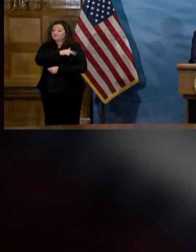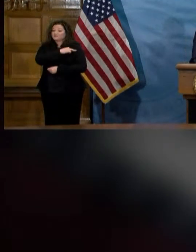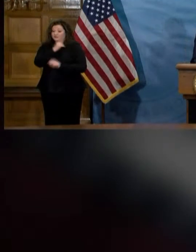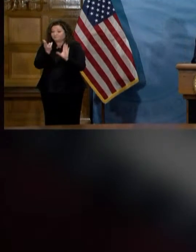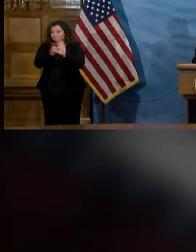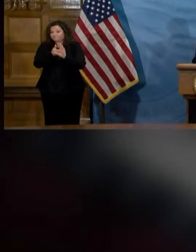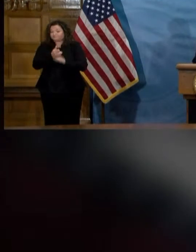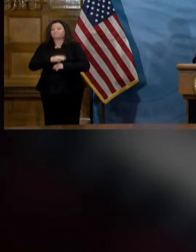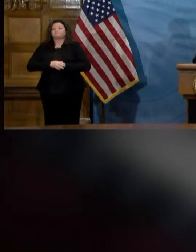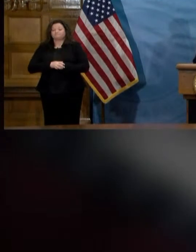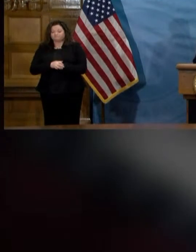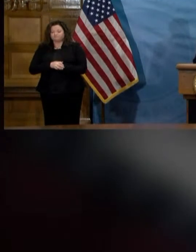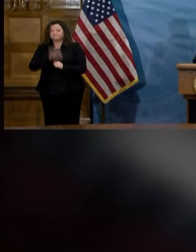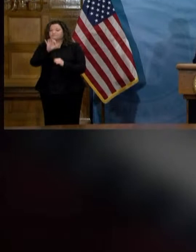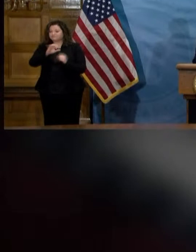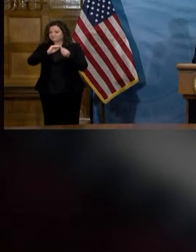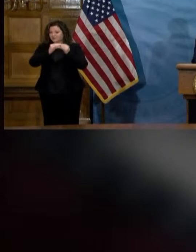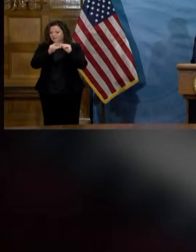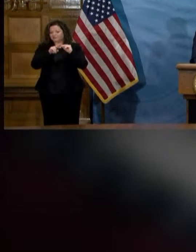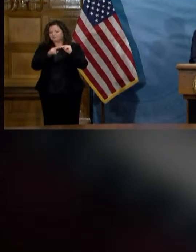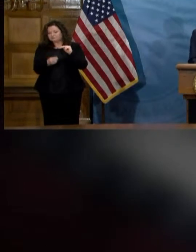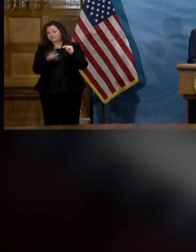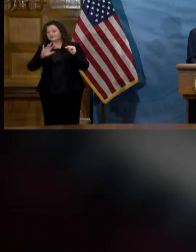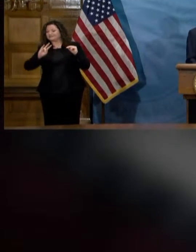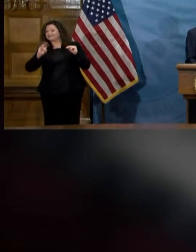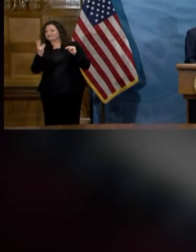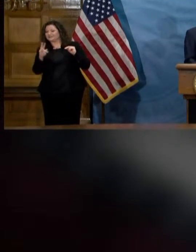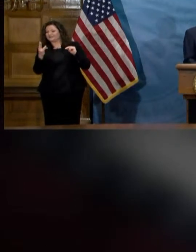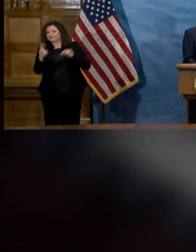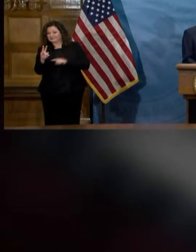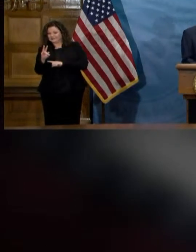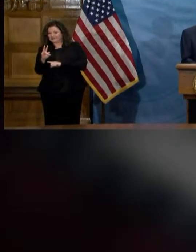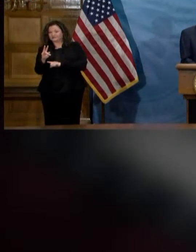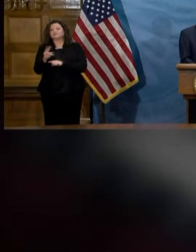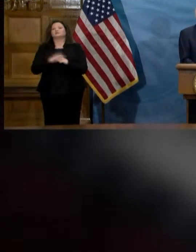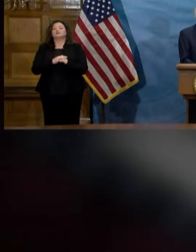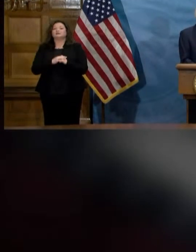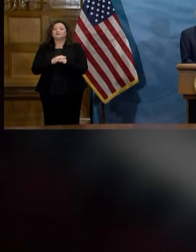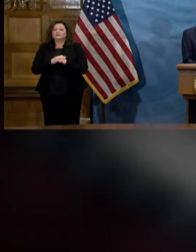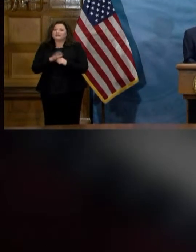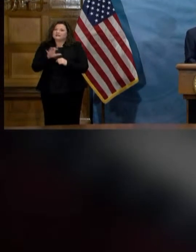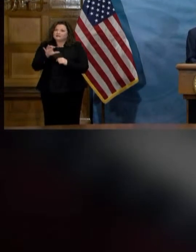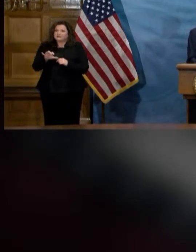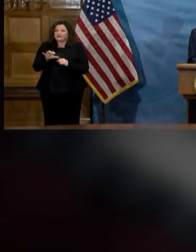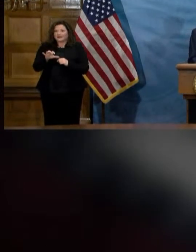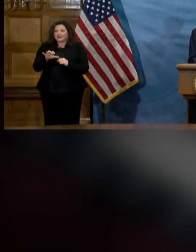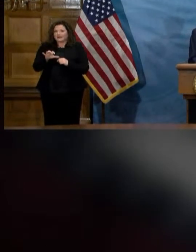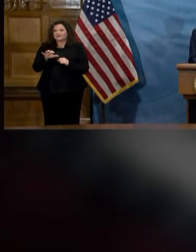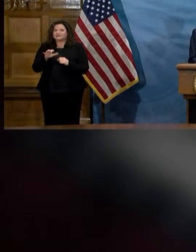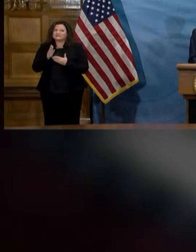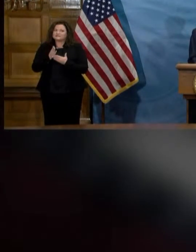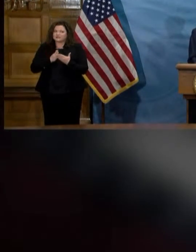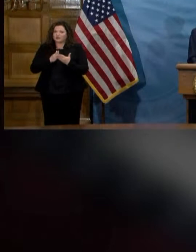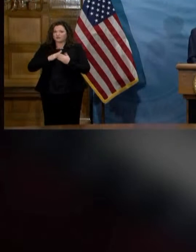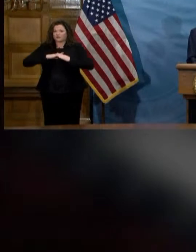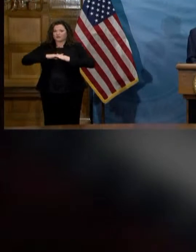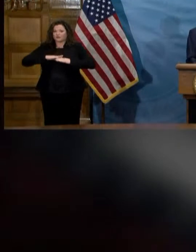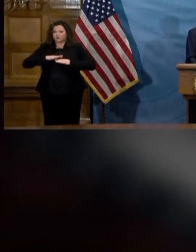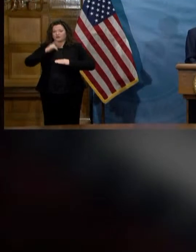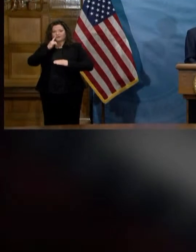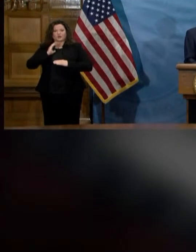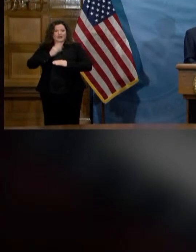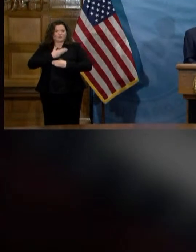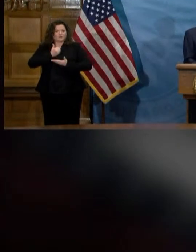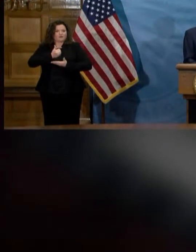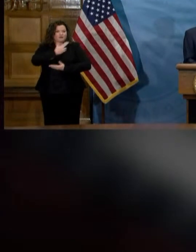hospitalizations has decreased by 17, which is some relief for our hospitals,